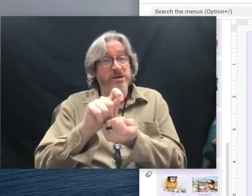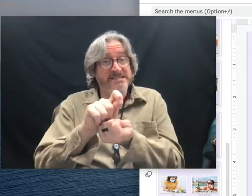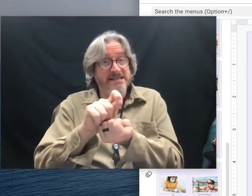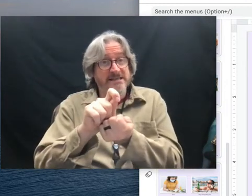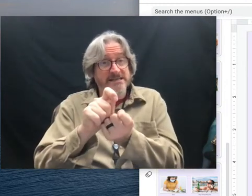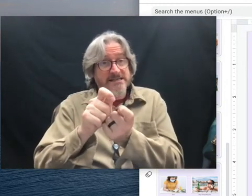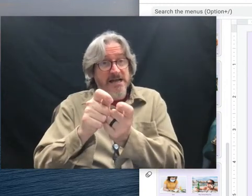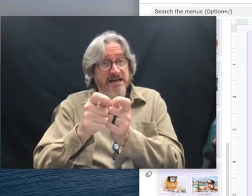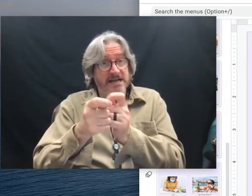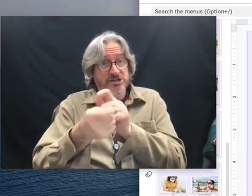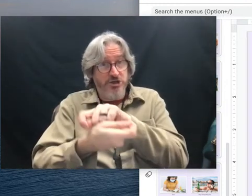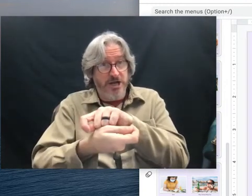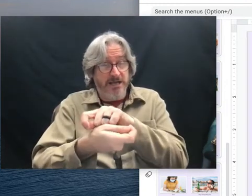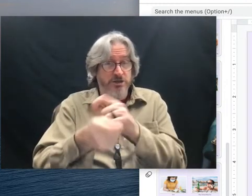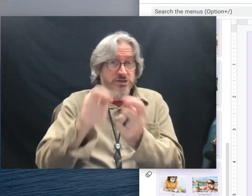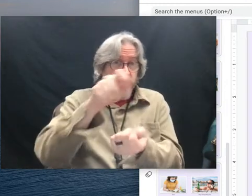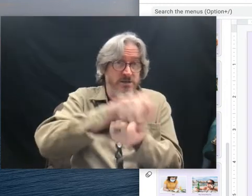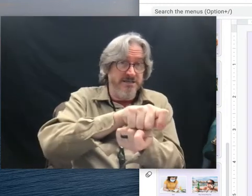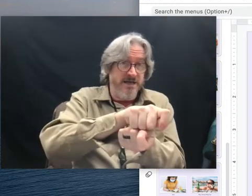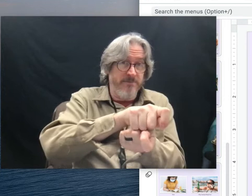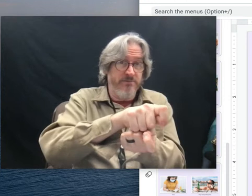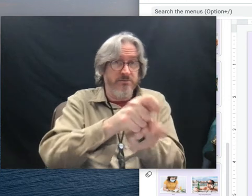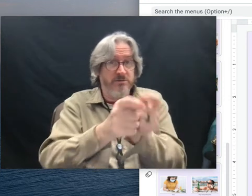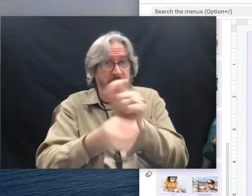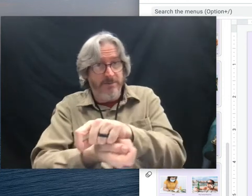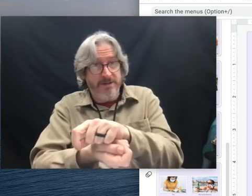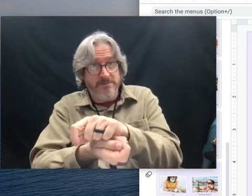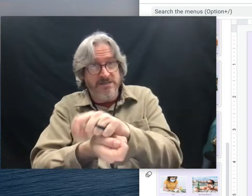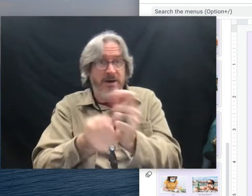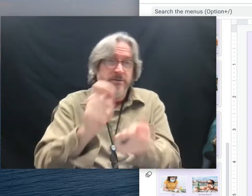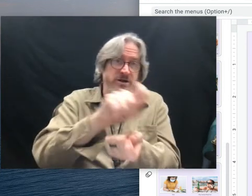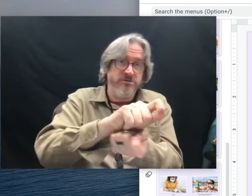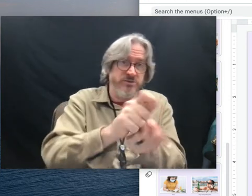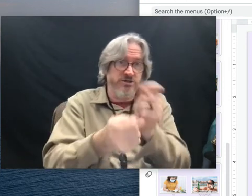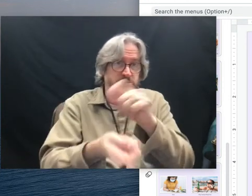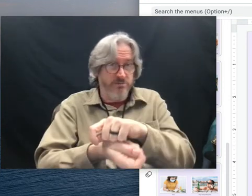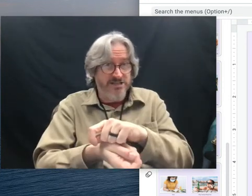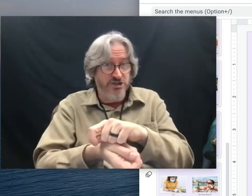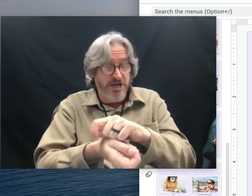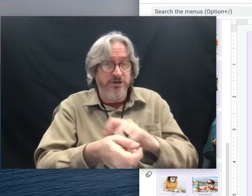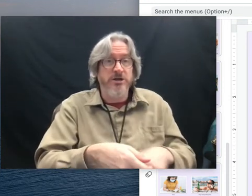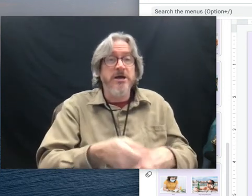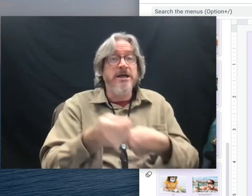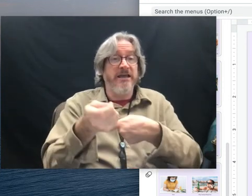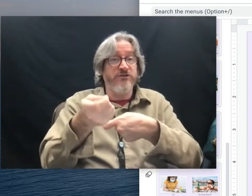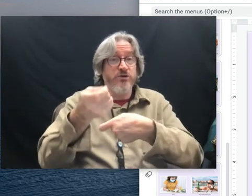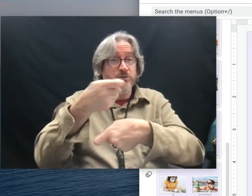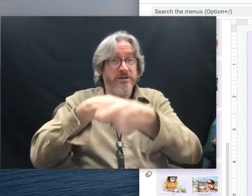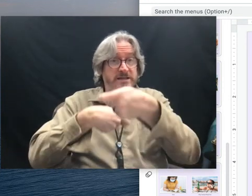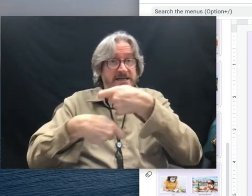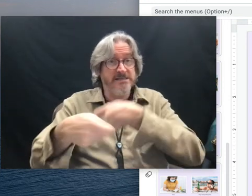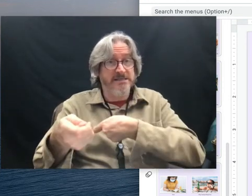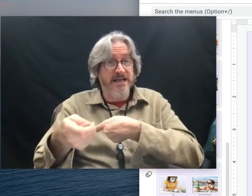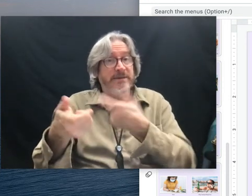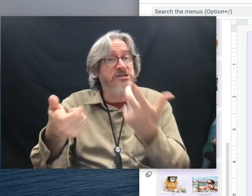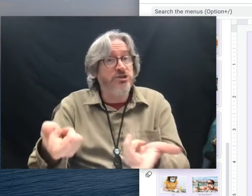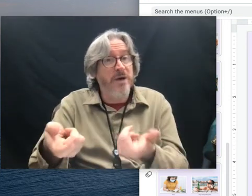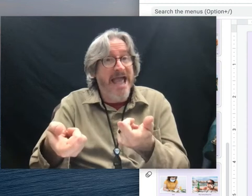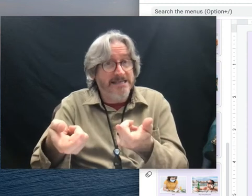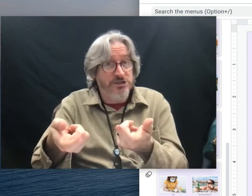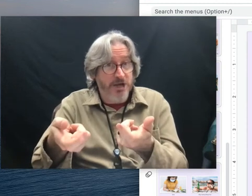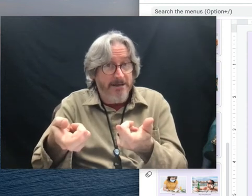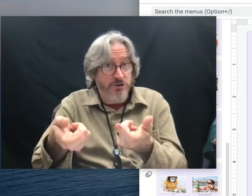we see this sign as change. So one's on top and it becomes in the bottom. Switch this. That's change. If you do this, it means